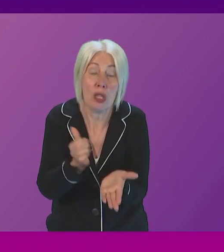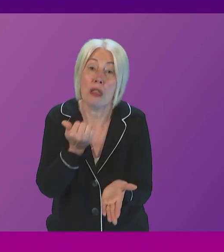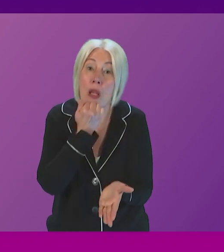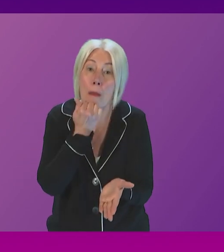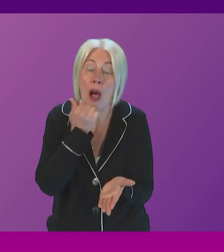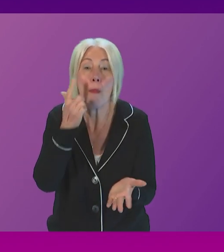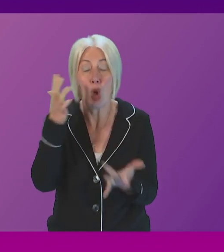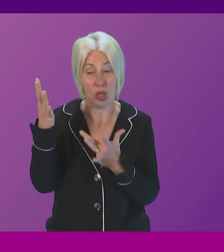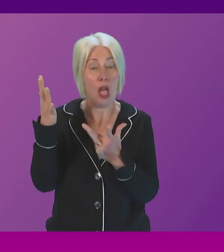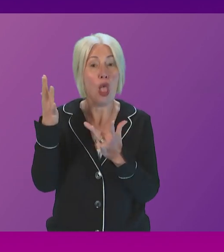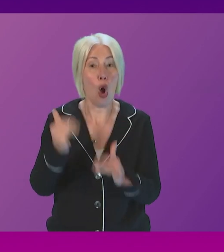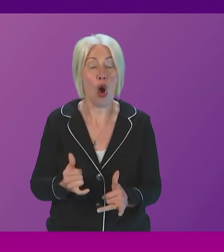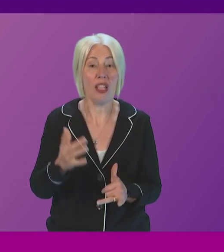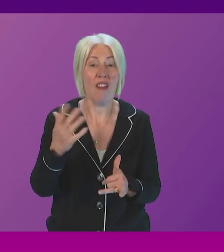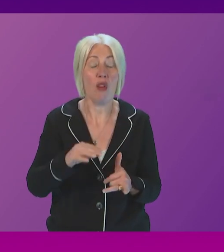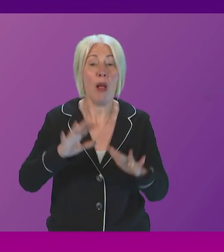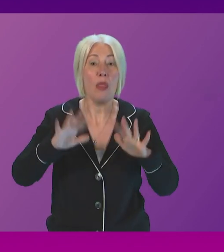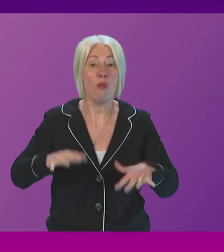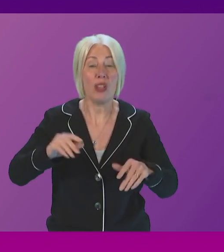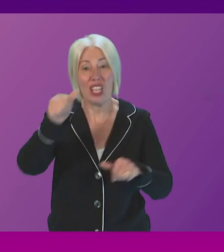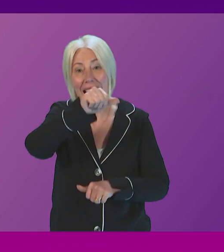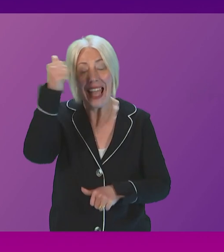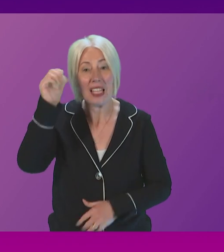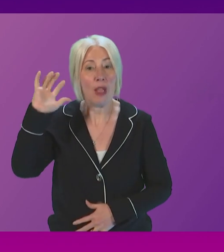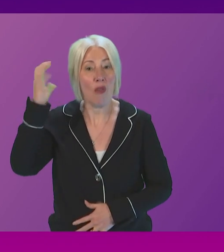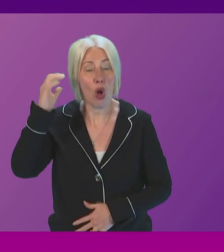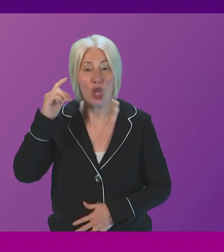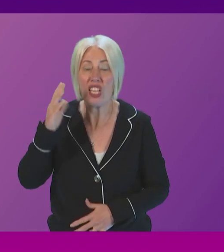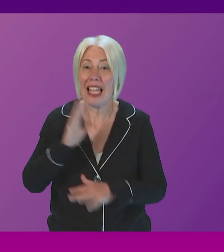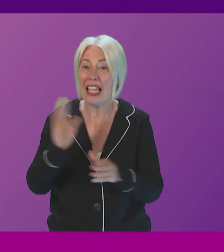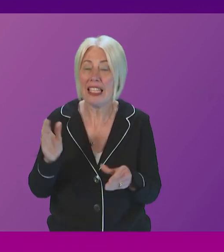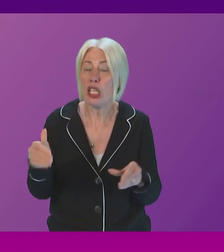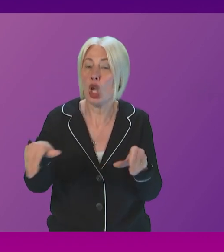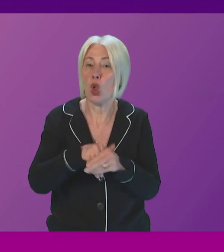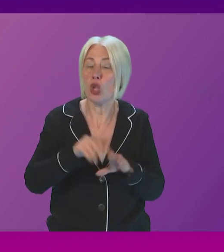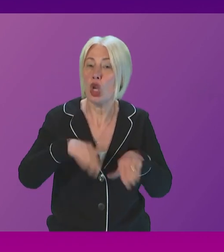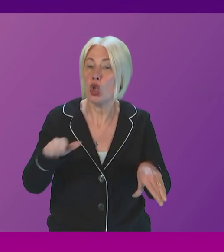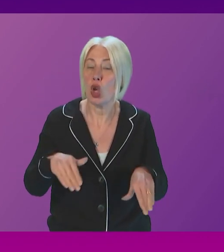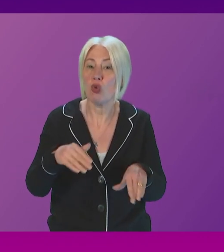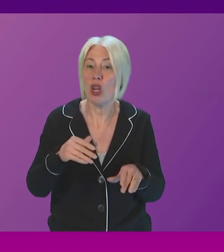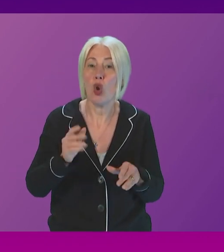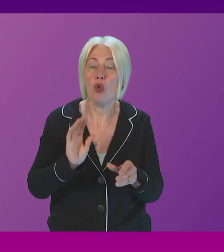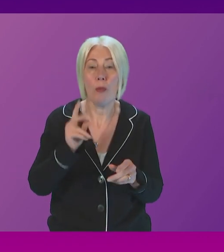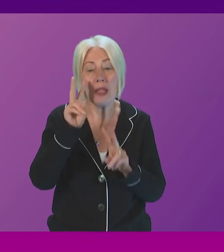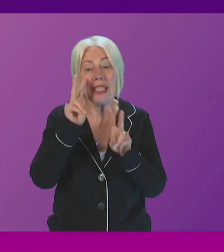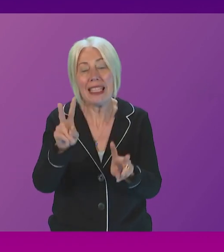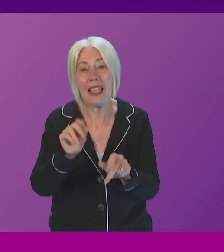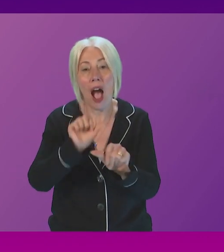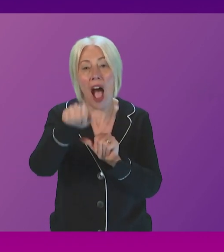carried out by the British Academy of Audiology didn't include children that were seen later than 2018.